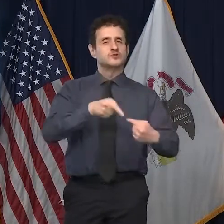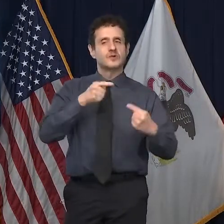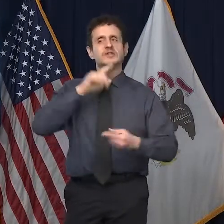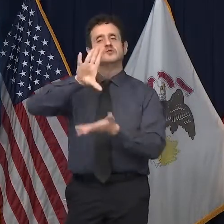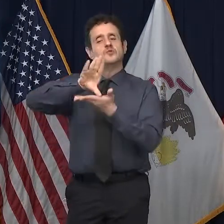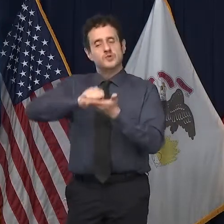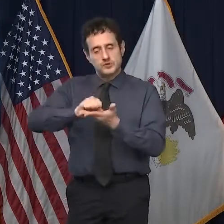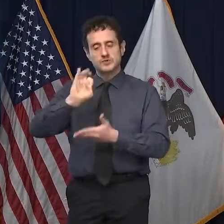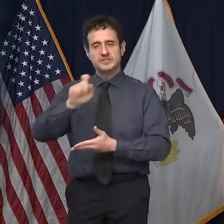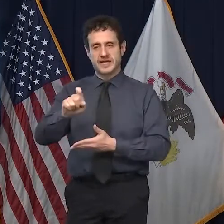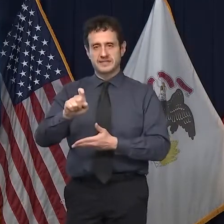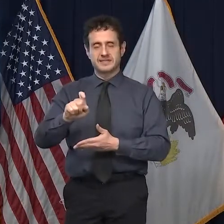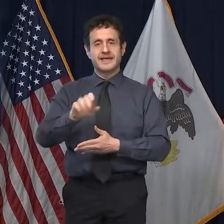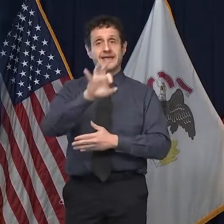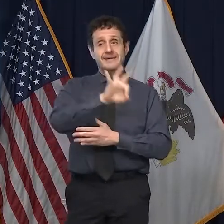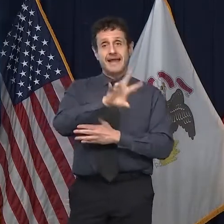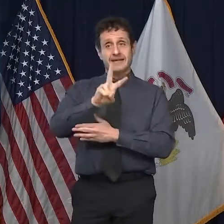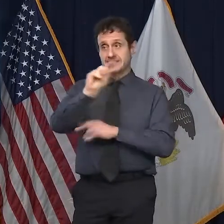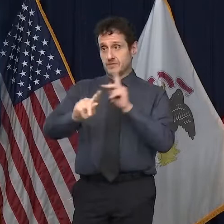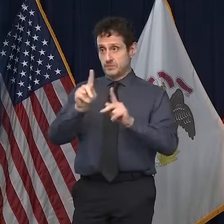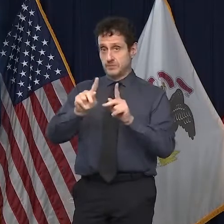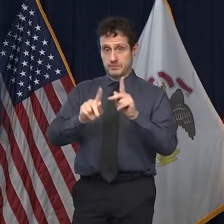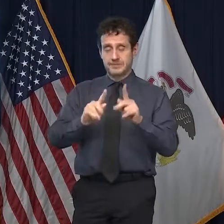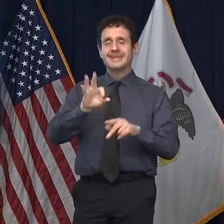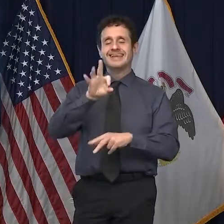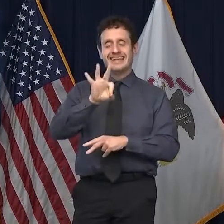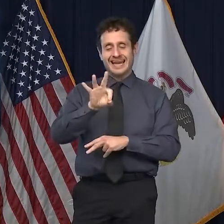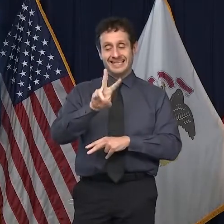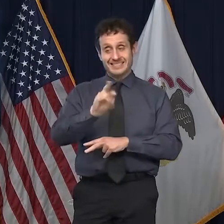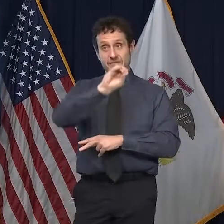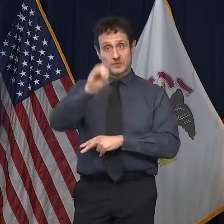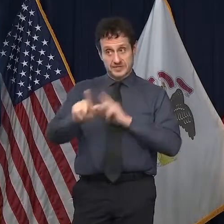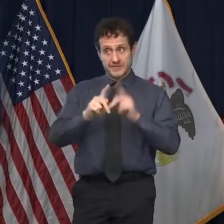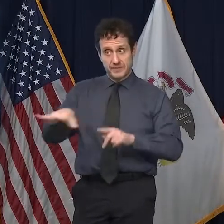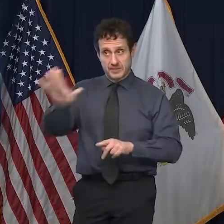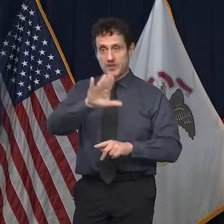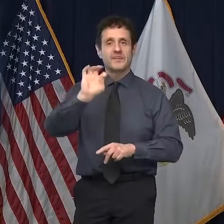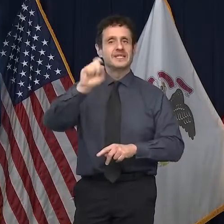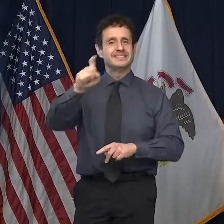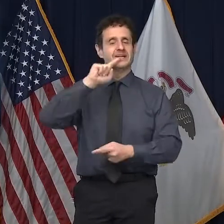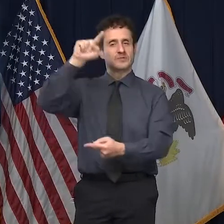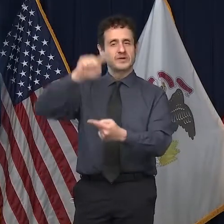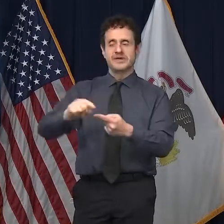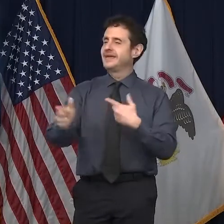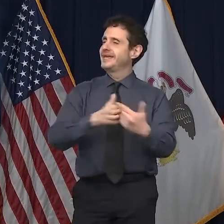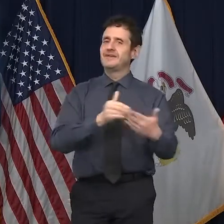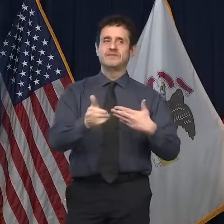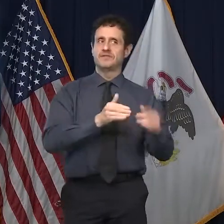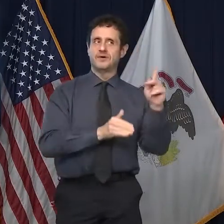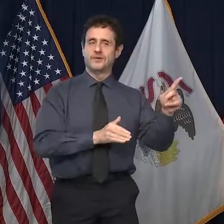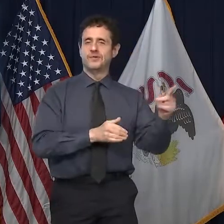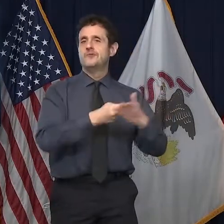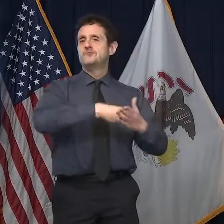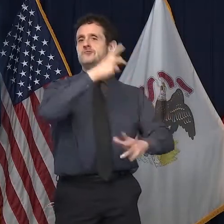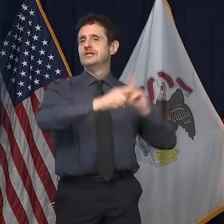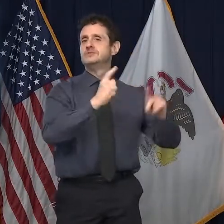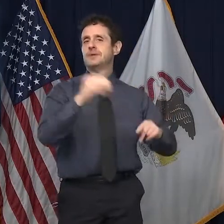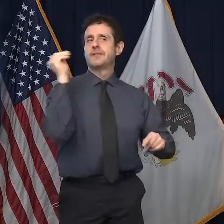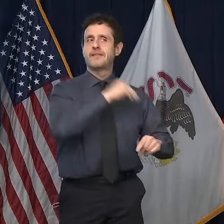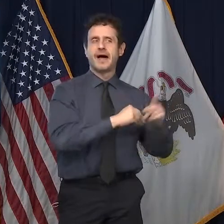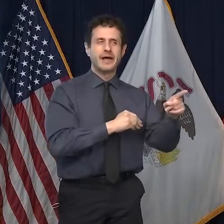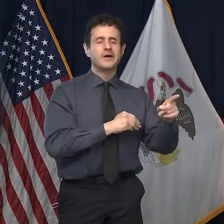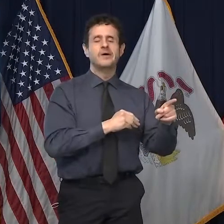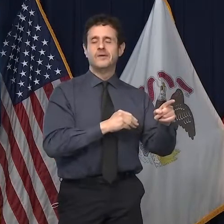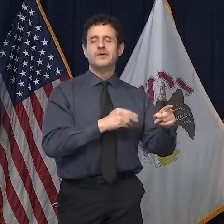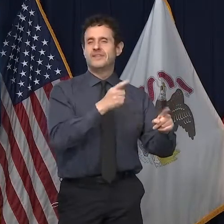their taxes. 97% of people would have had their taxes lowered, despite the lies that the folks on the other side, the billionaires